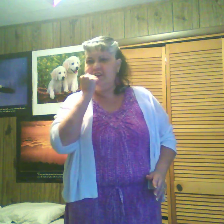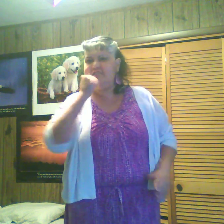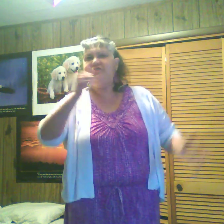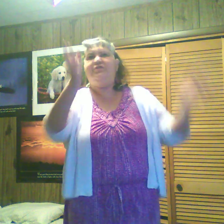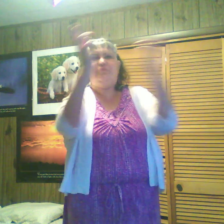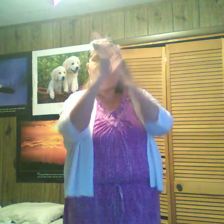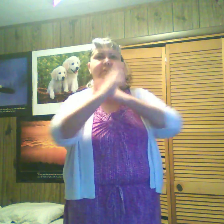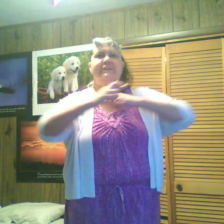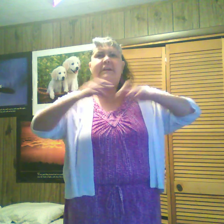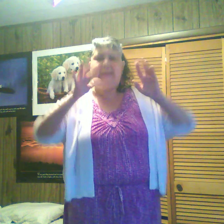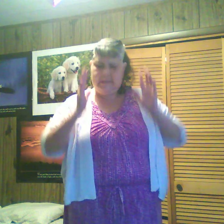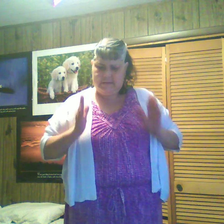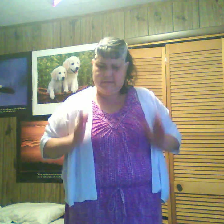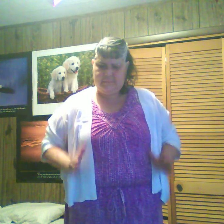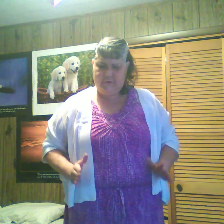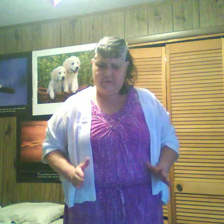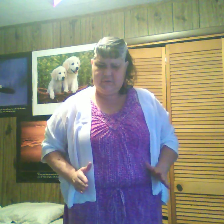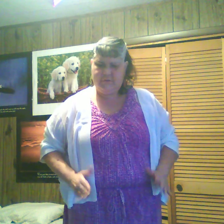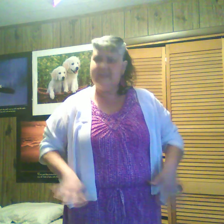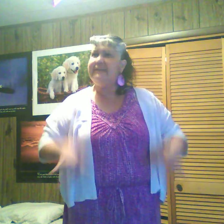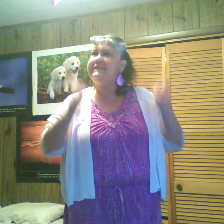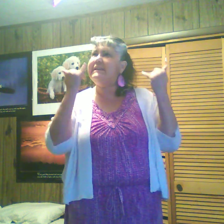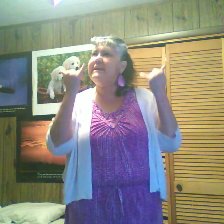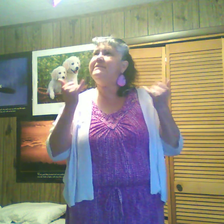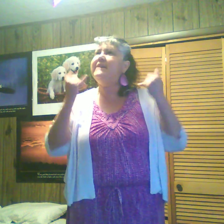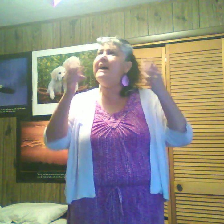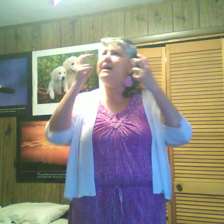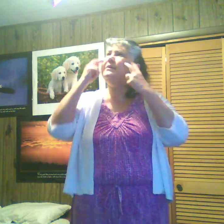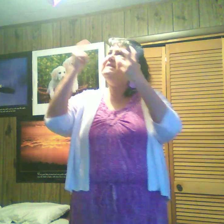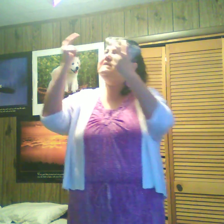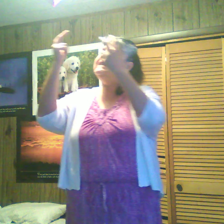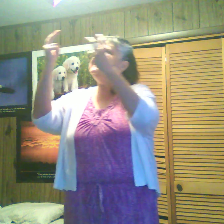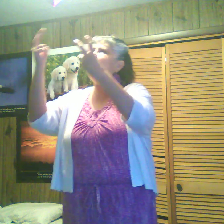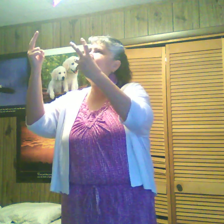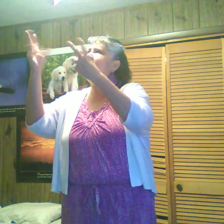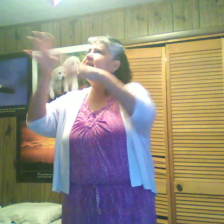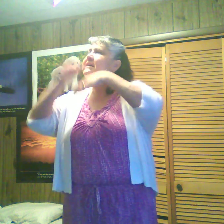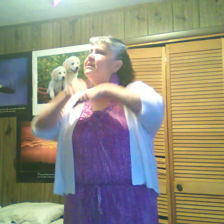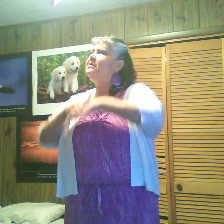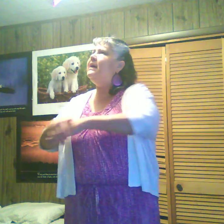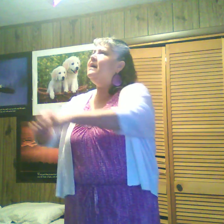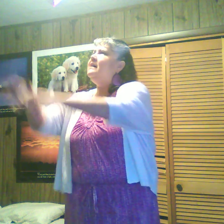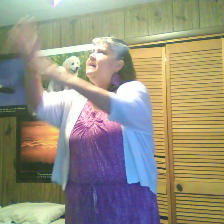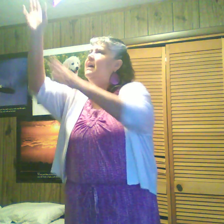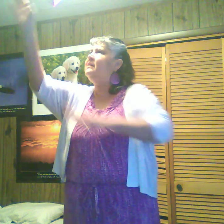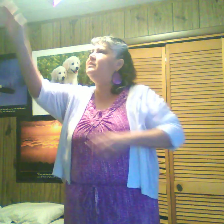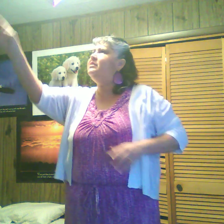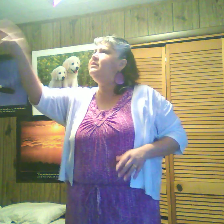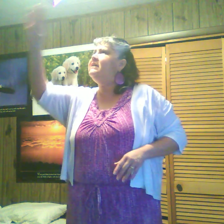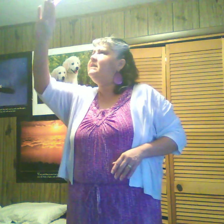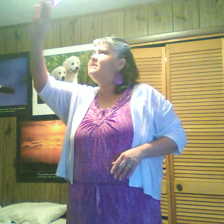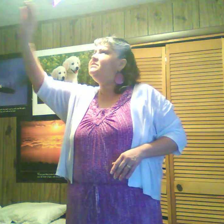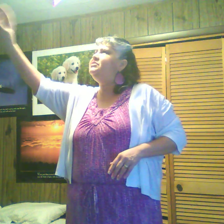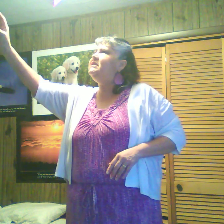precious Redeemer, since I see him on Calvary's